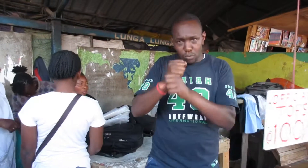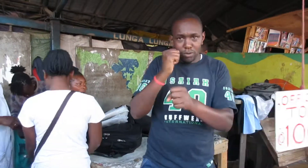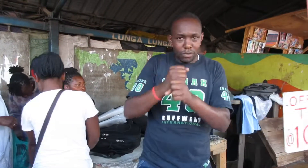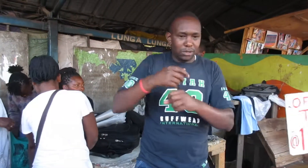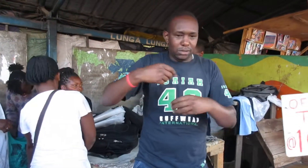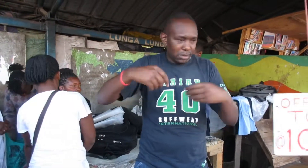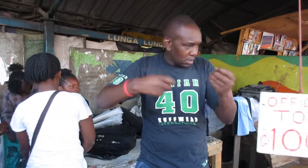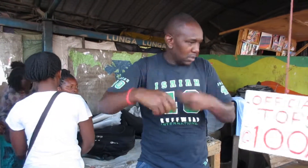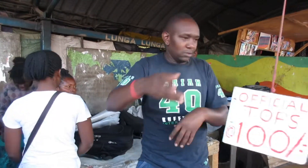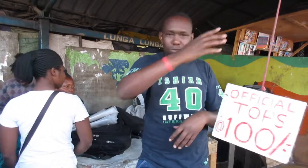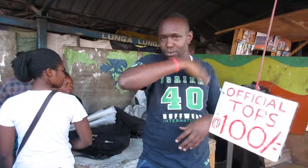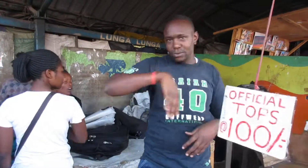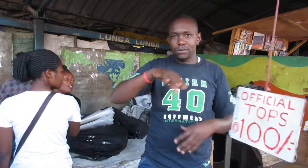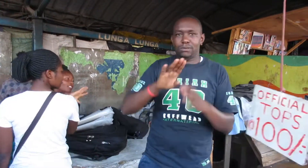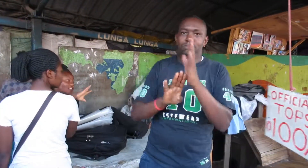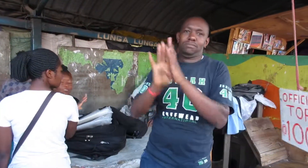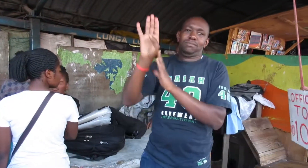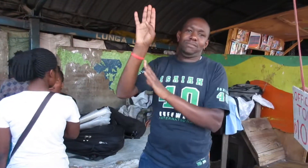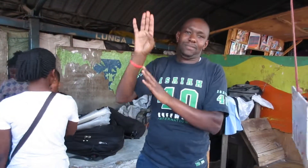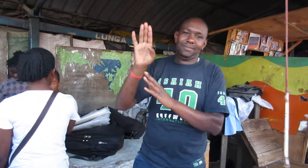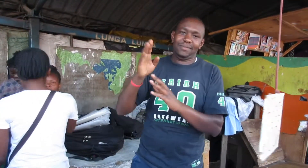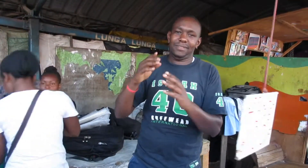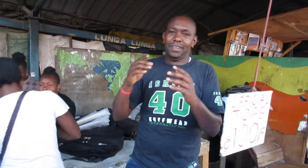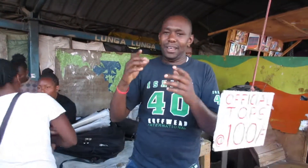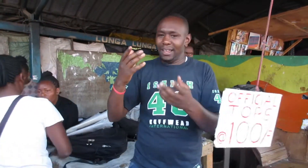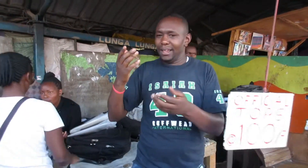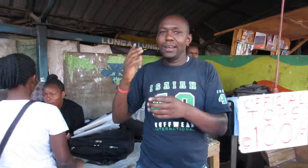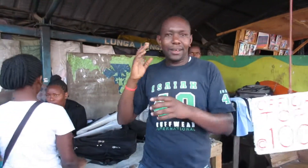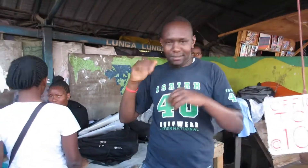eerie. There's the Bush Baby, a few practice leaps.